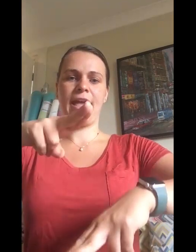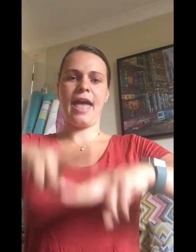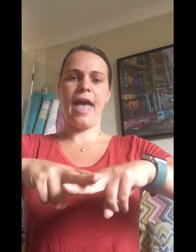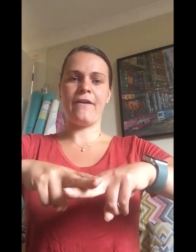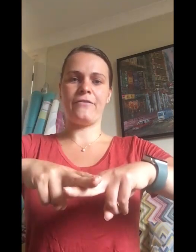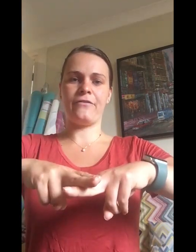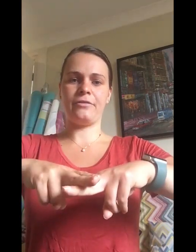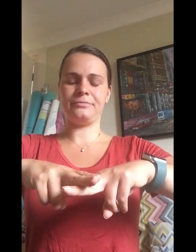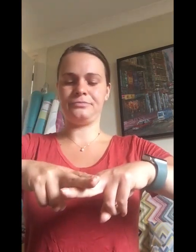F.